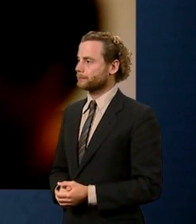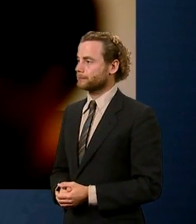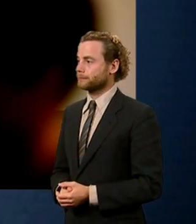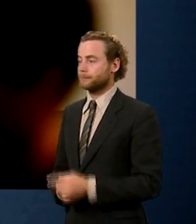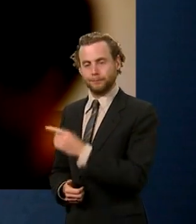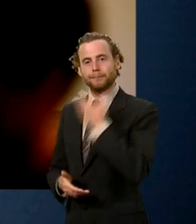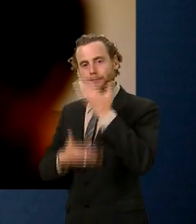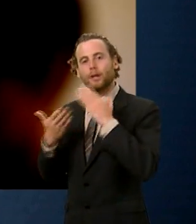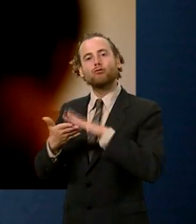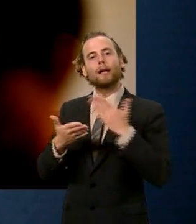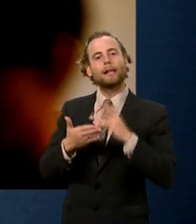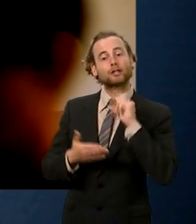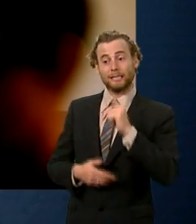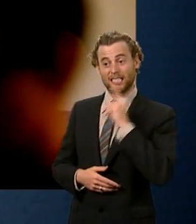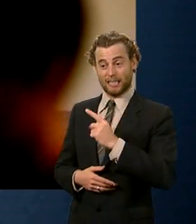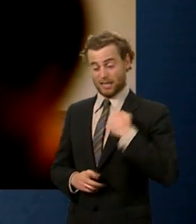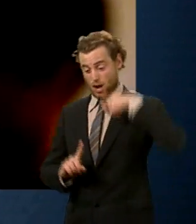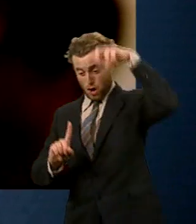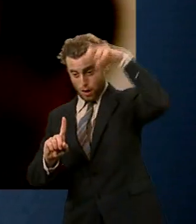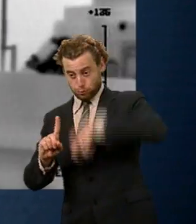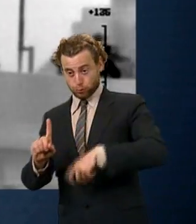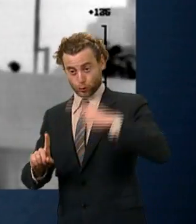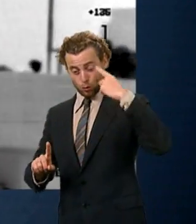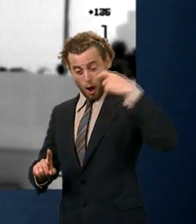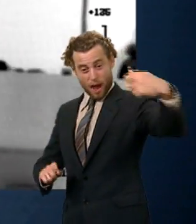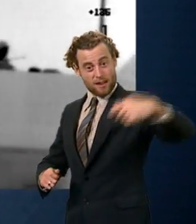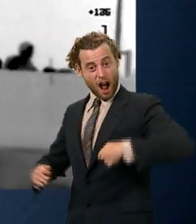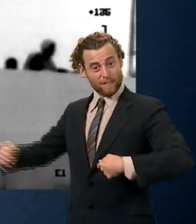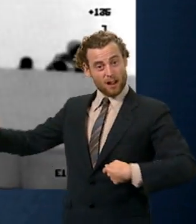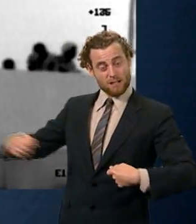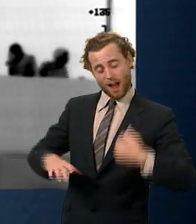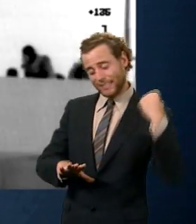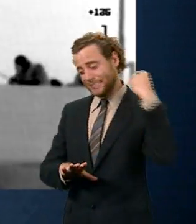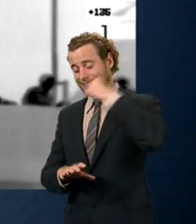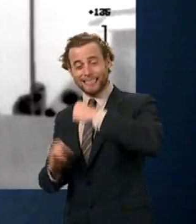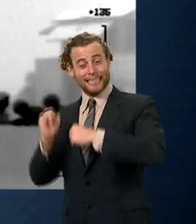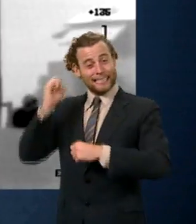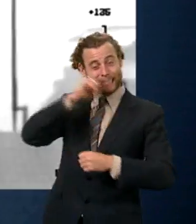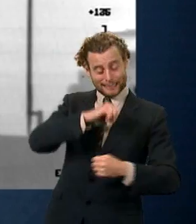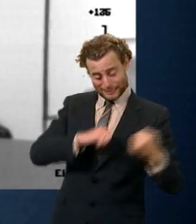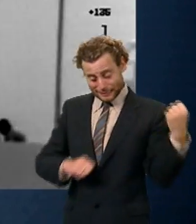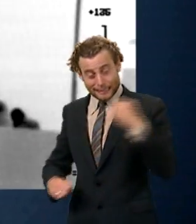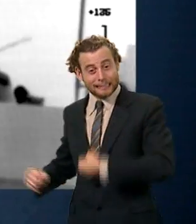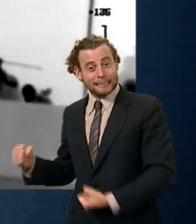They came at me with knives and tried to stab me. I kept getting hit on my head, my whole body.